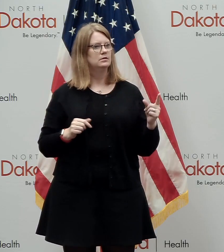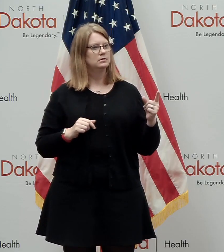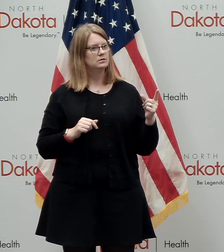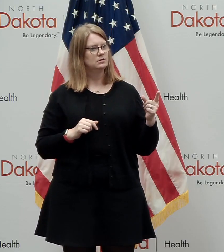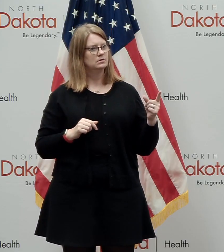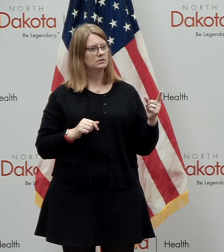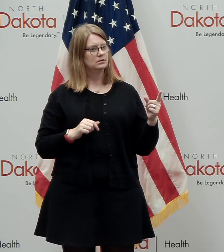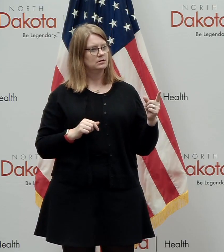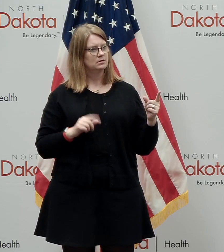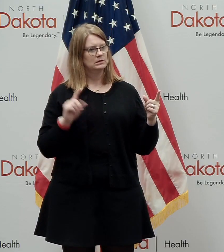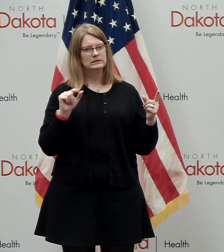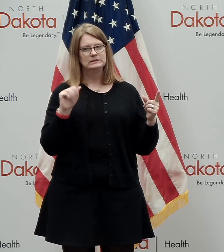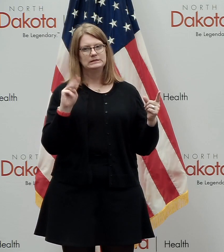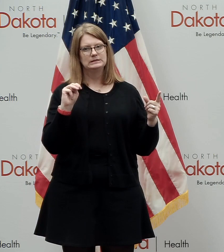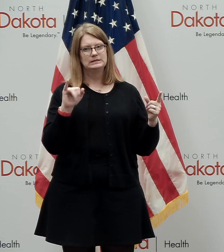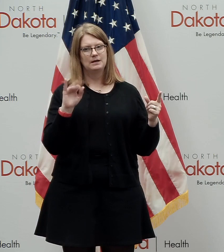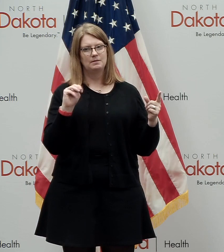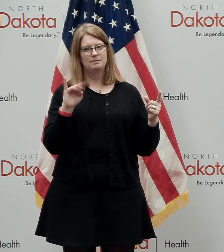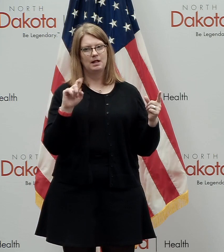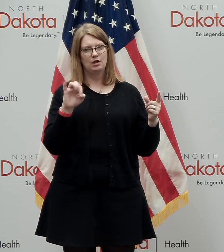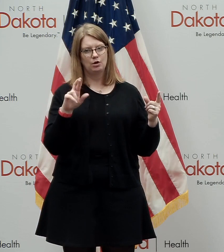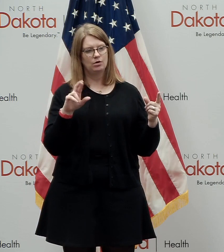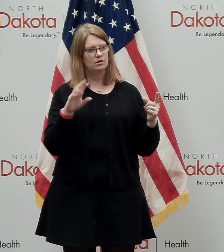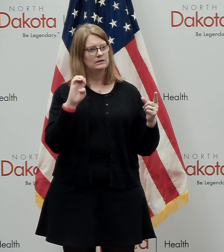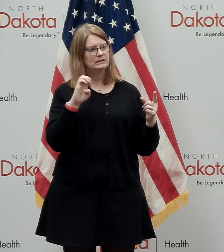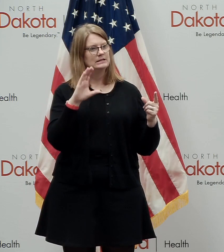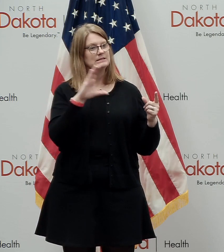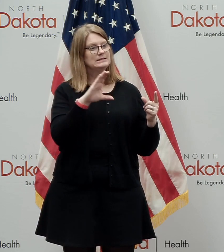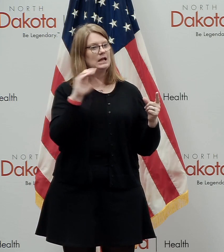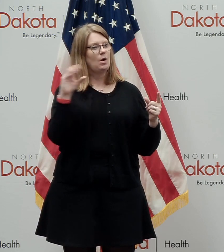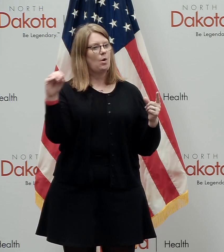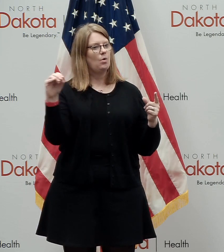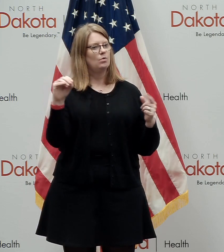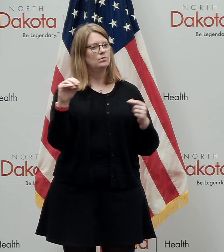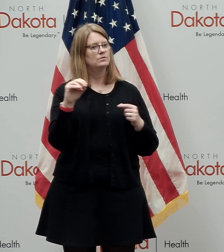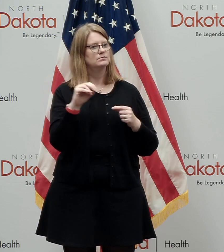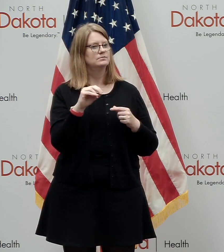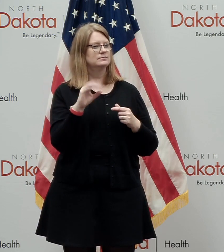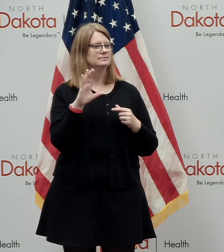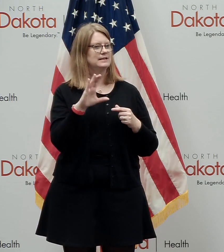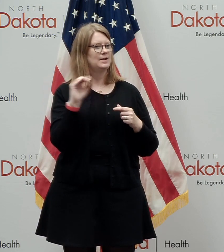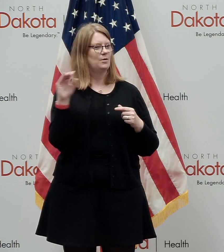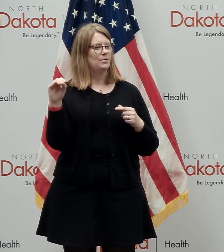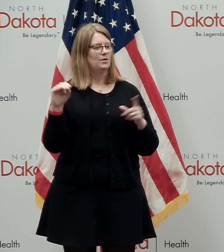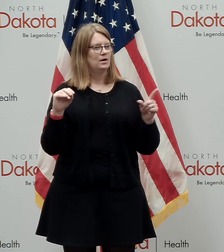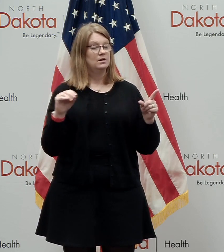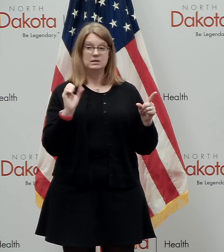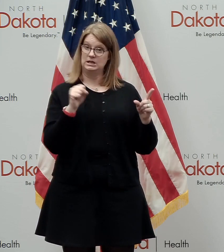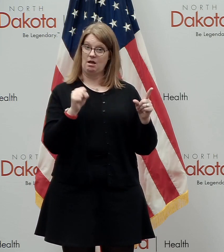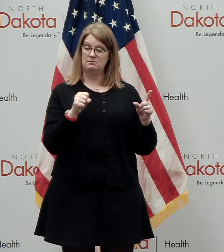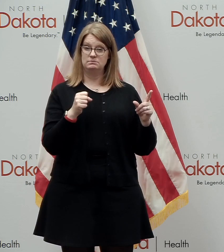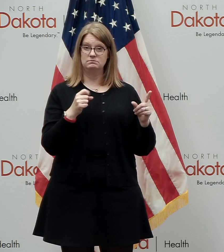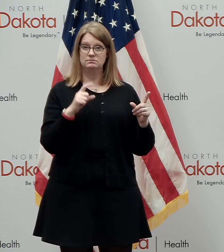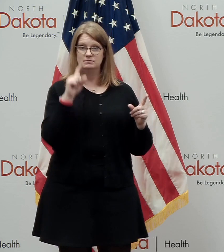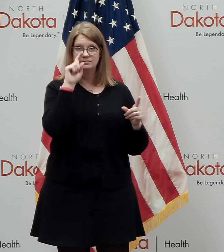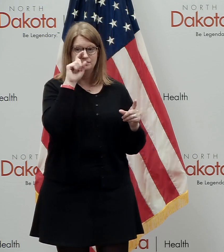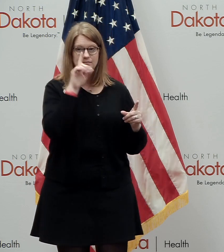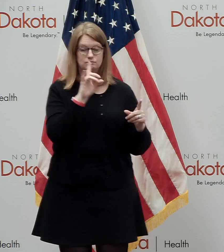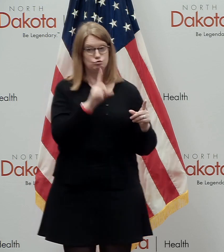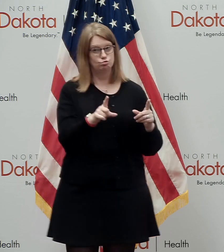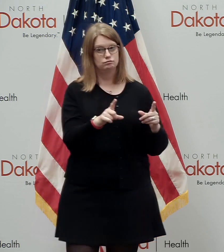hearing. Yeah, but COO, Chief Operating Officer. Yes, that's in fact